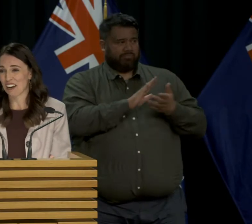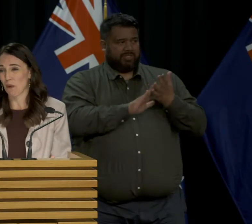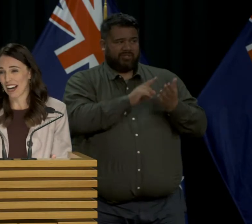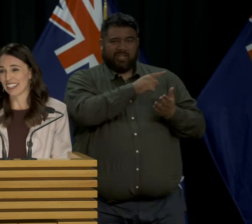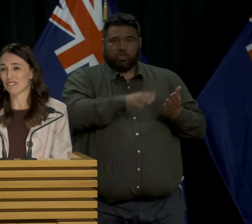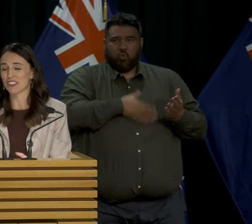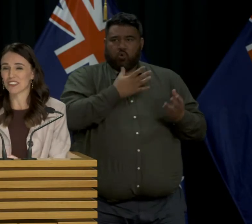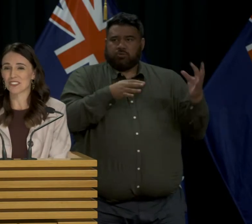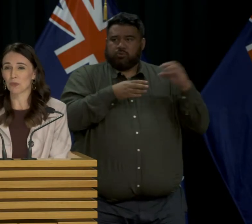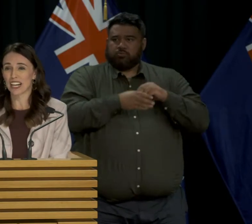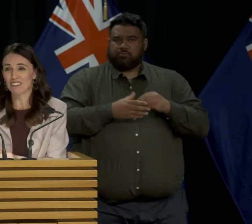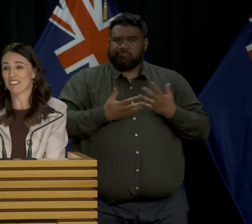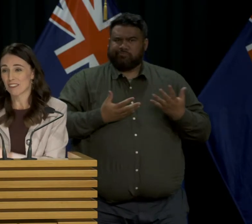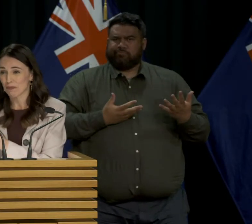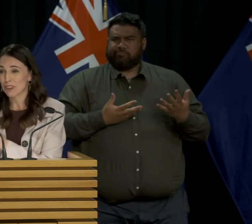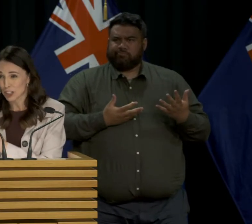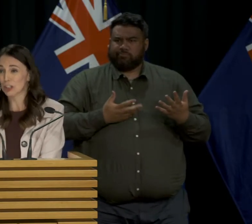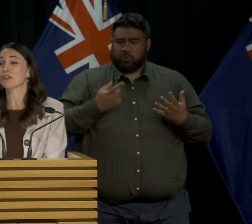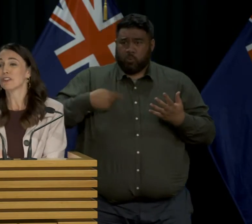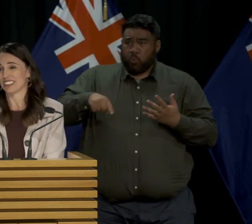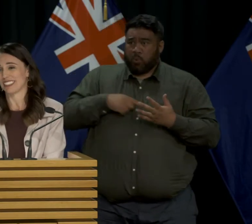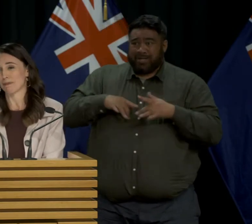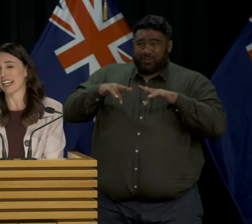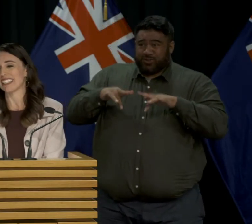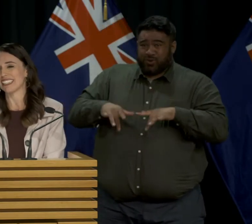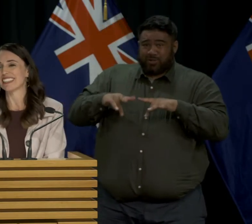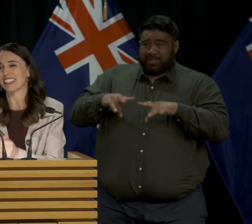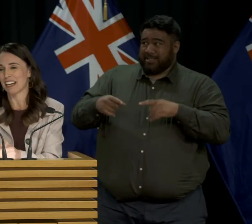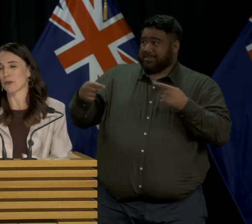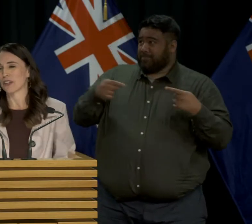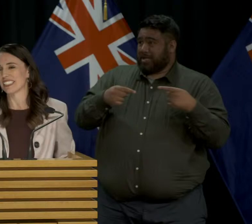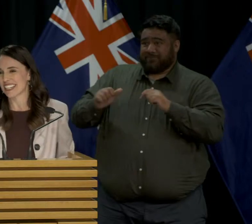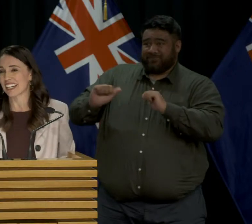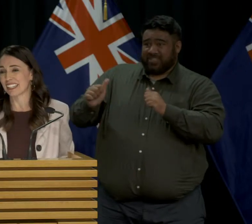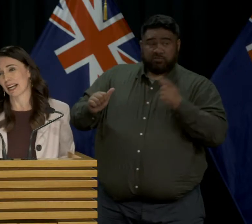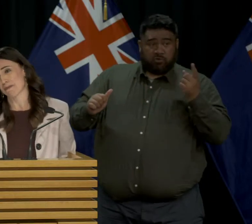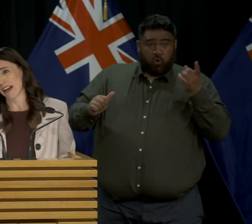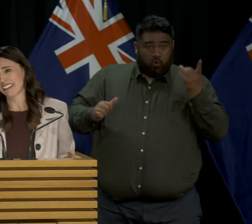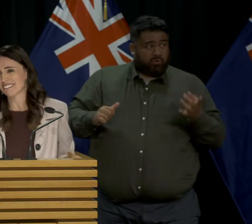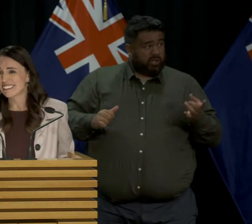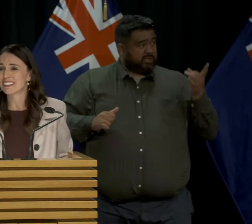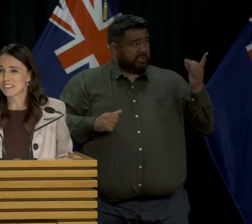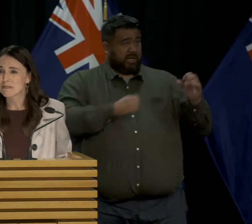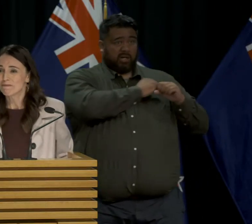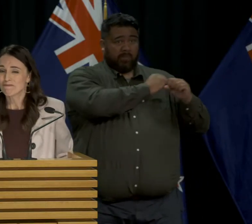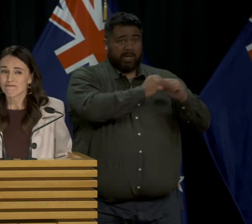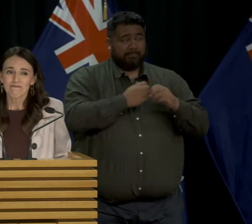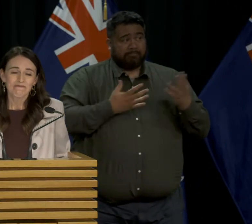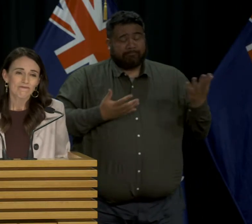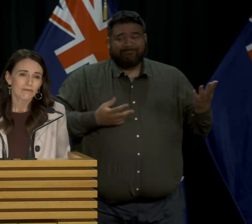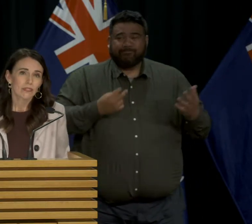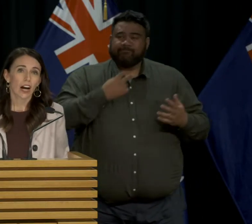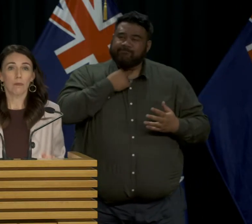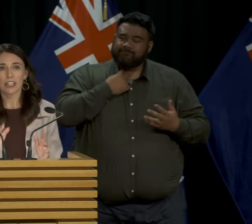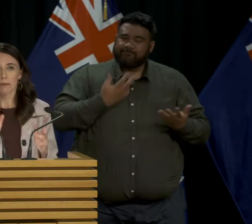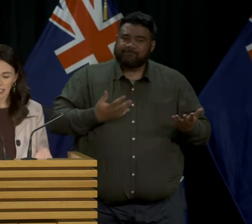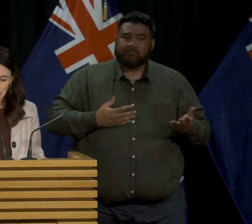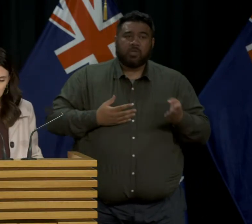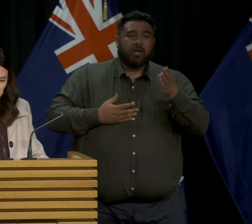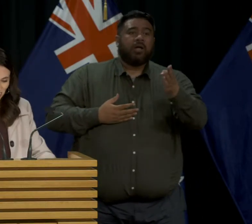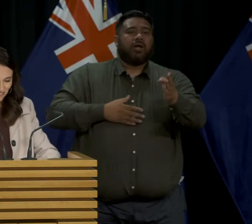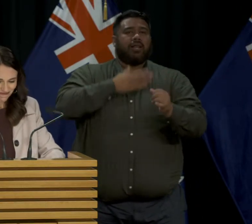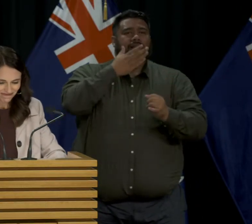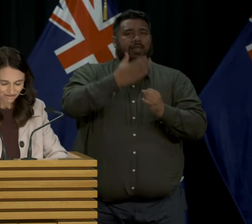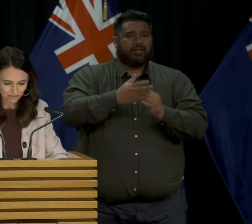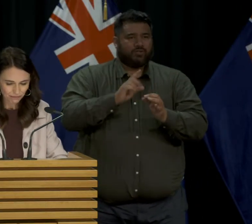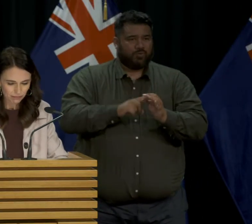engage in that way because we haven't even concluded the debate yet and they've already started a campaign. Do you have any... I'll make you my last